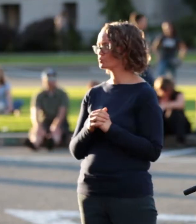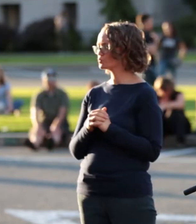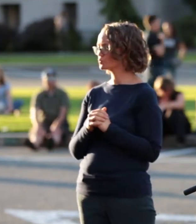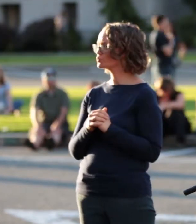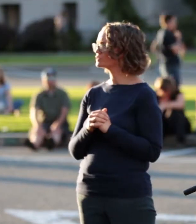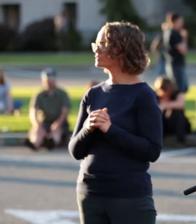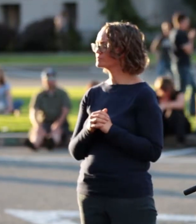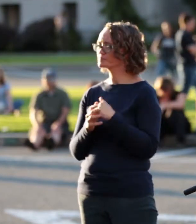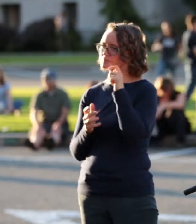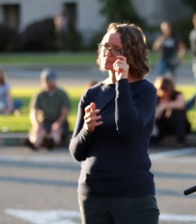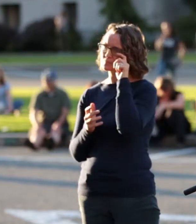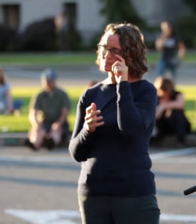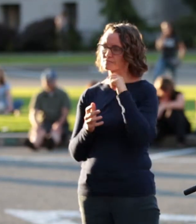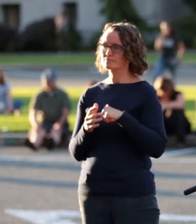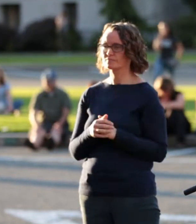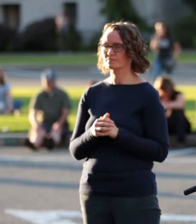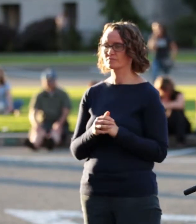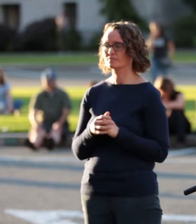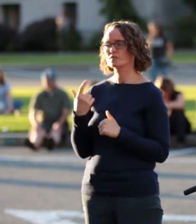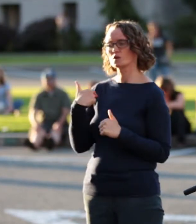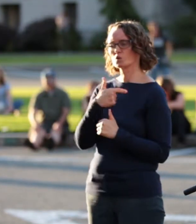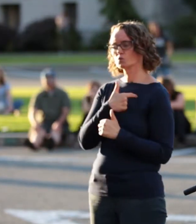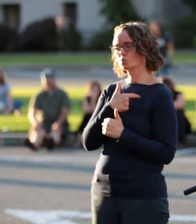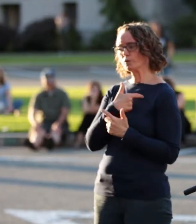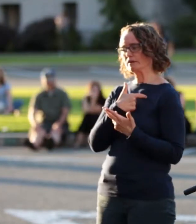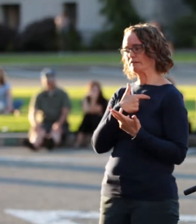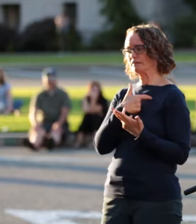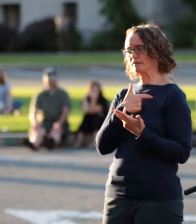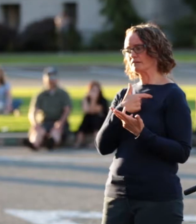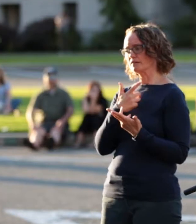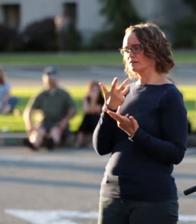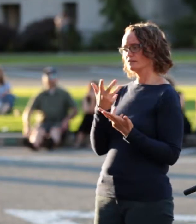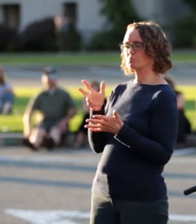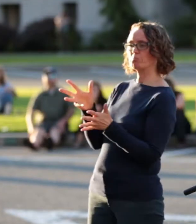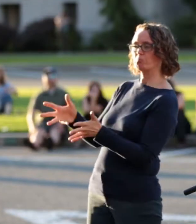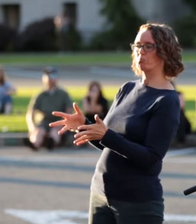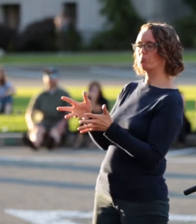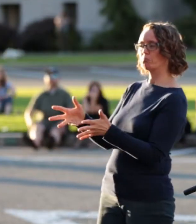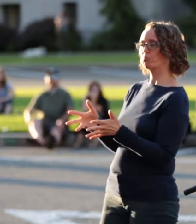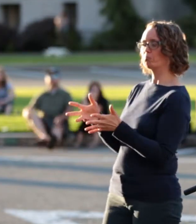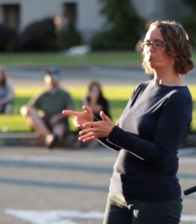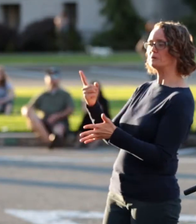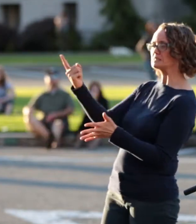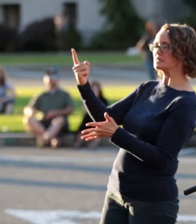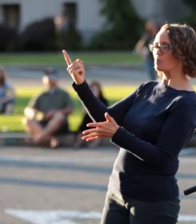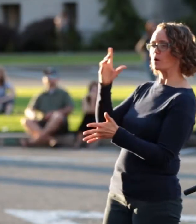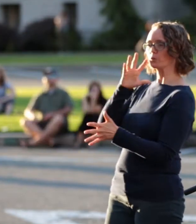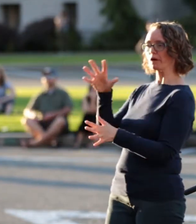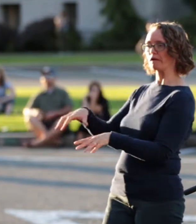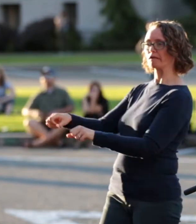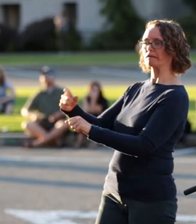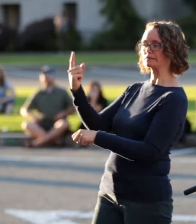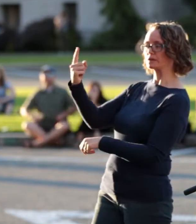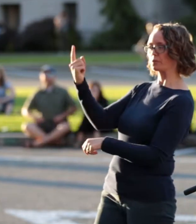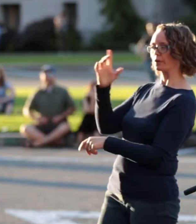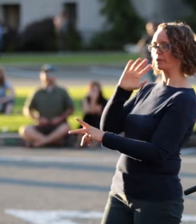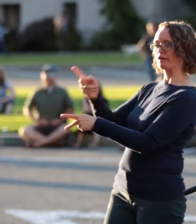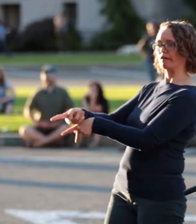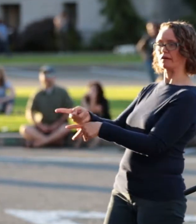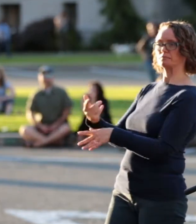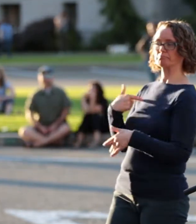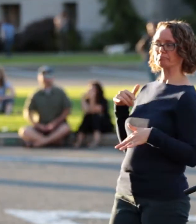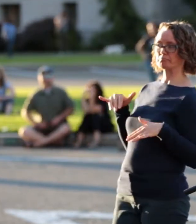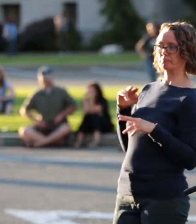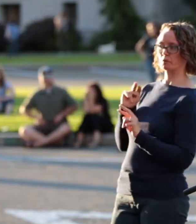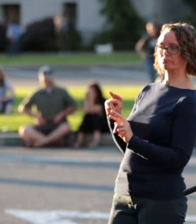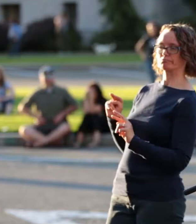they may, believing and hoping that someone else will take care of the problem? Do we throw our hands up in the